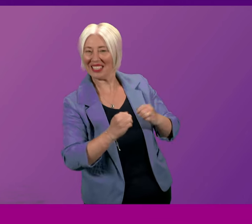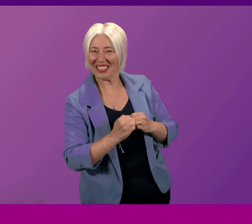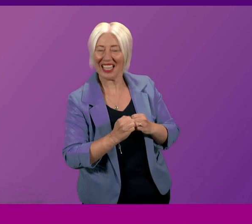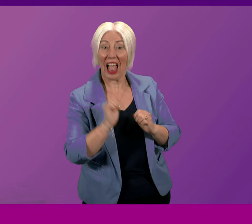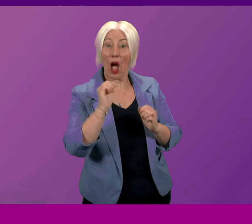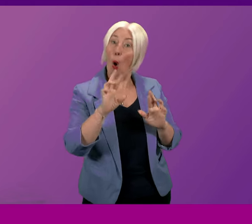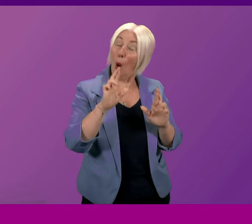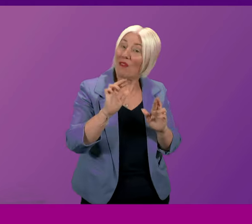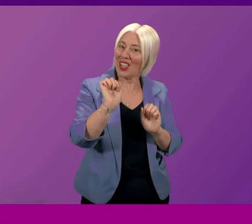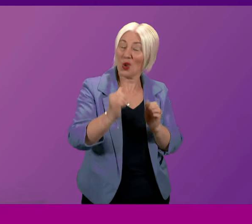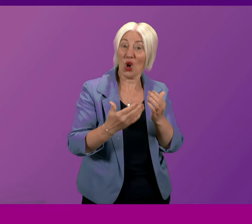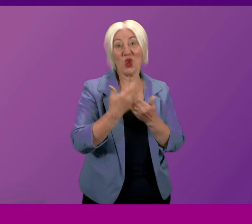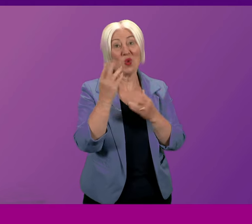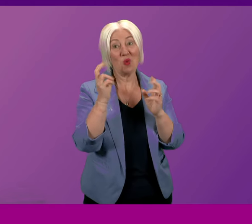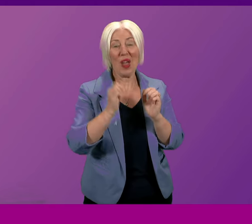neighbours agreeable.